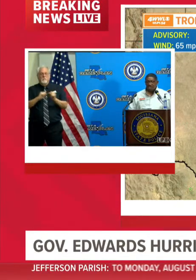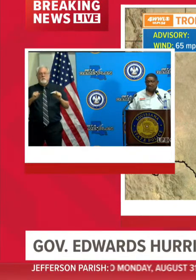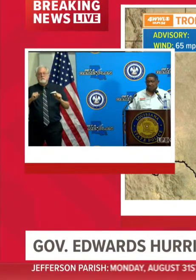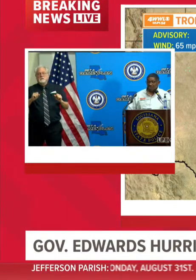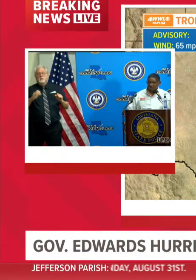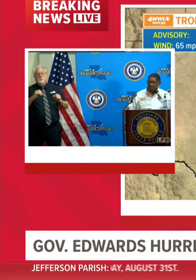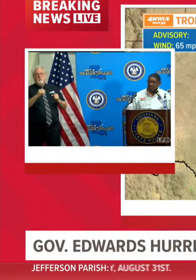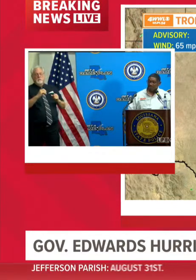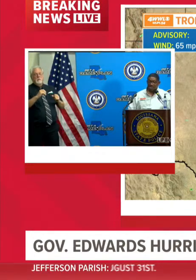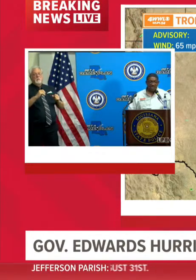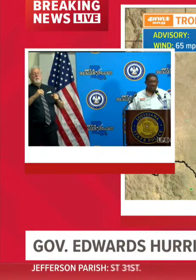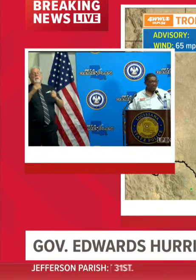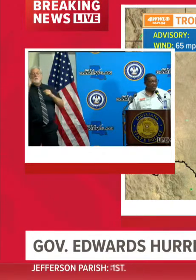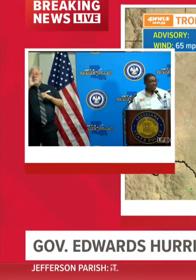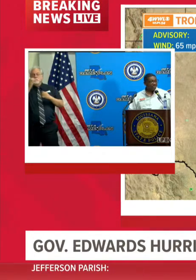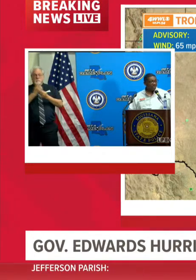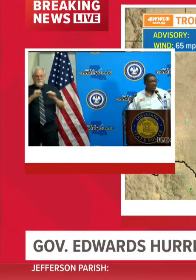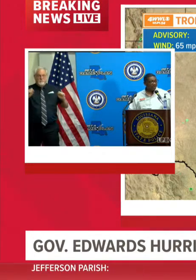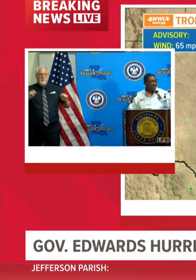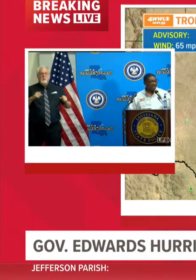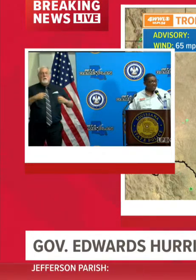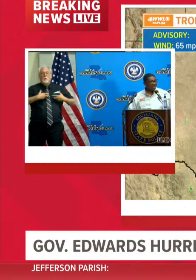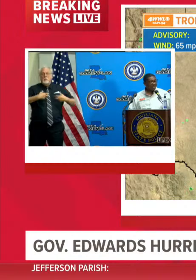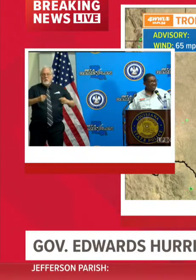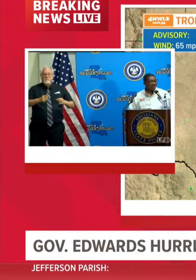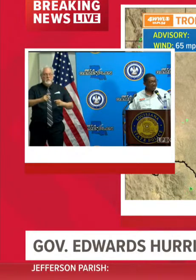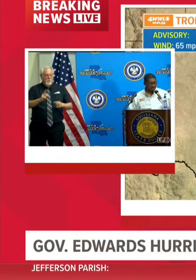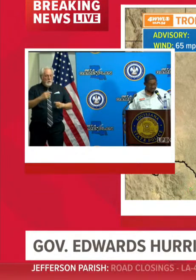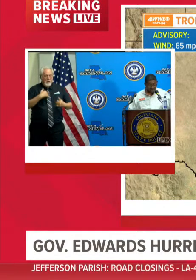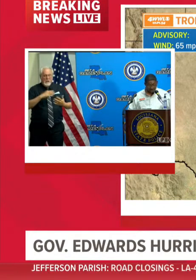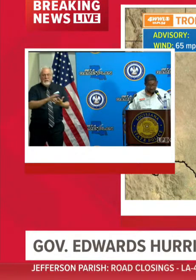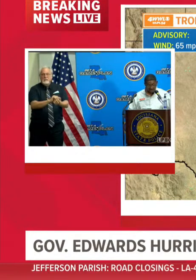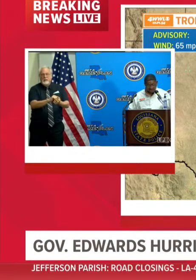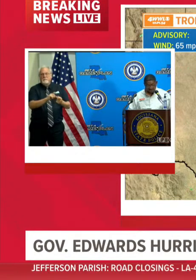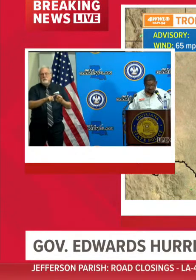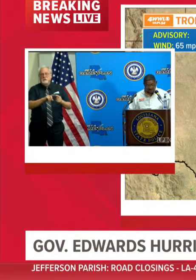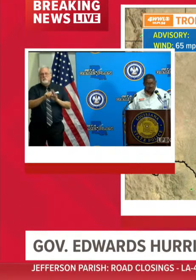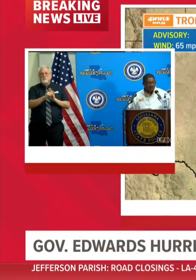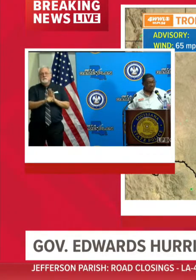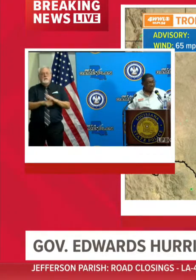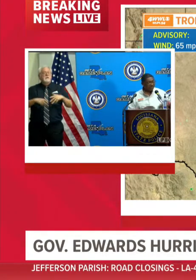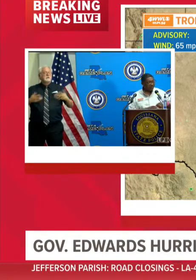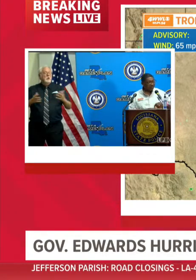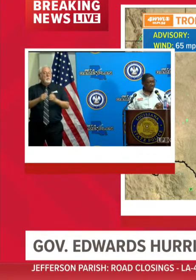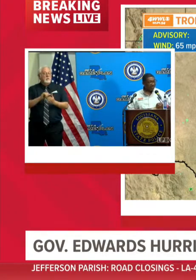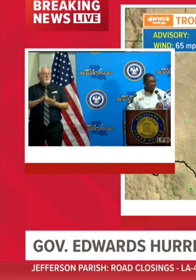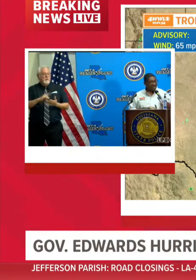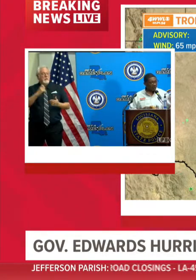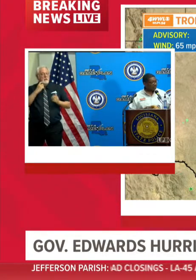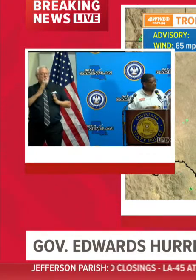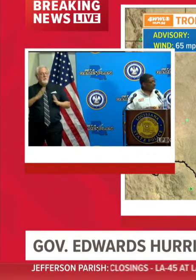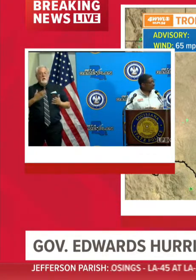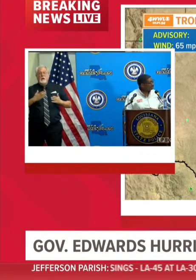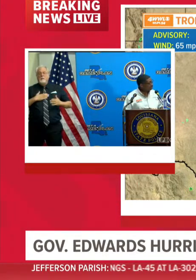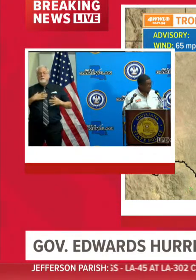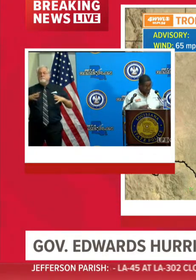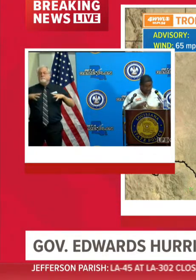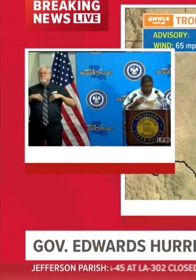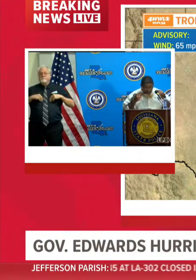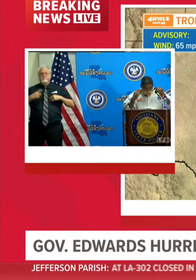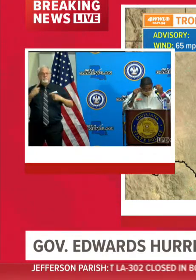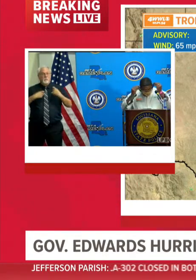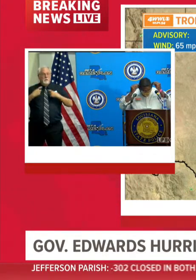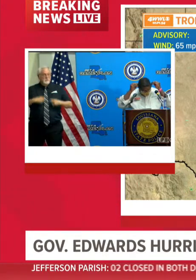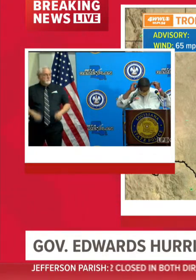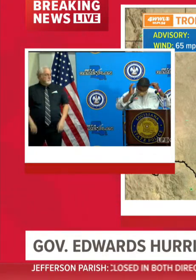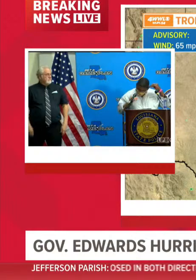recovery of southwest Louisiana and other places where we've had damage done to the state. So with that, Governor, I'll be happy to take questions at the appropriate time.